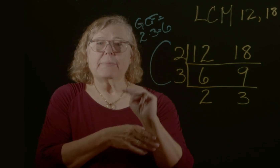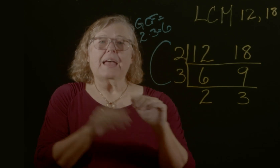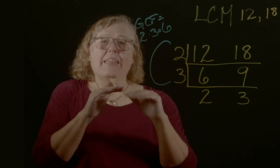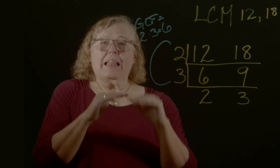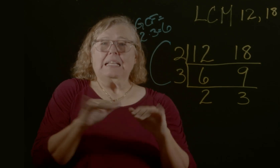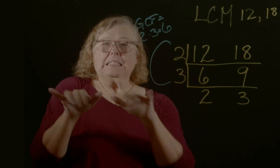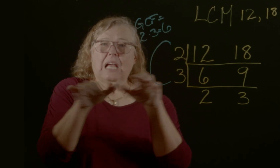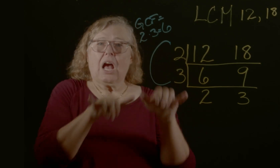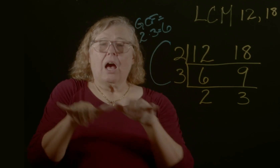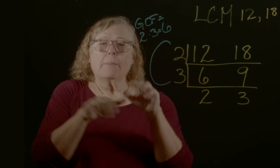LCM, the least common multiple.